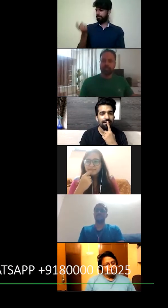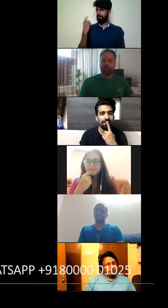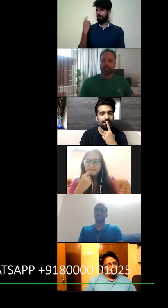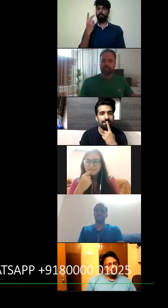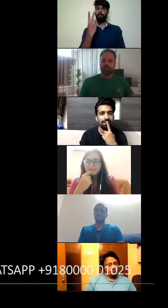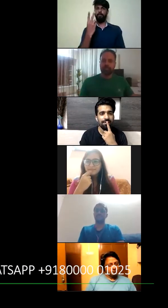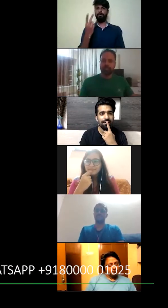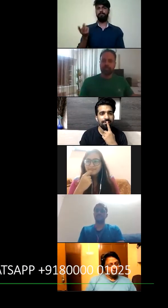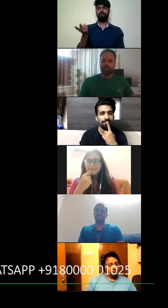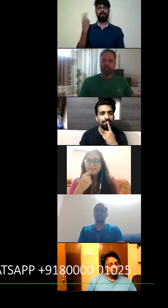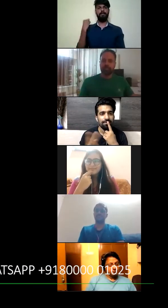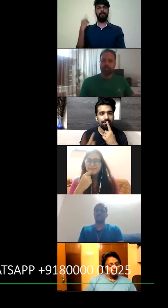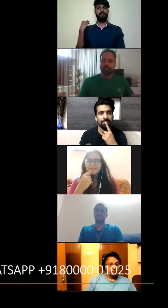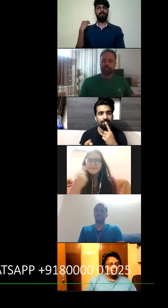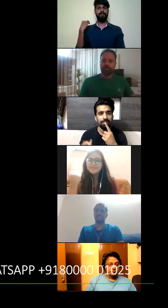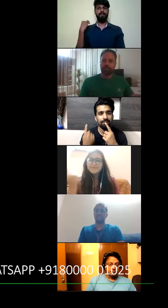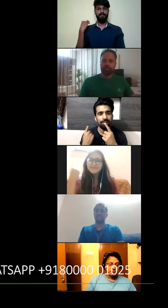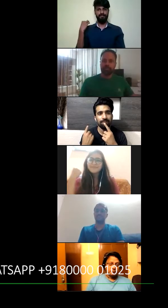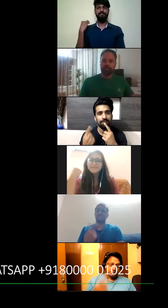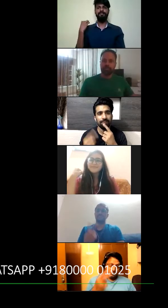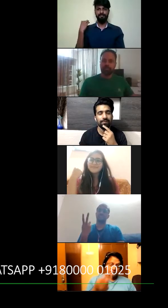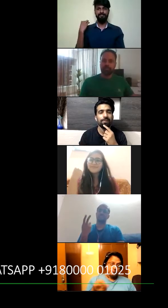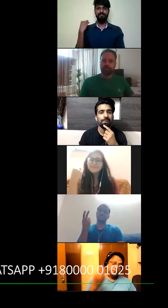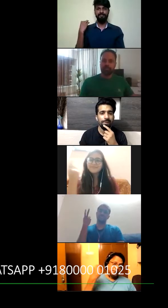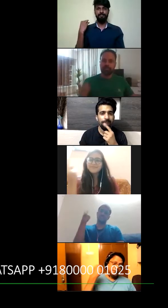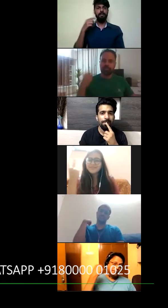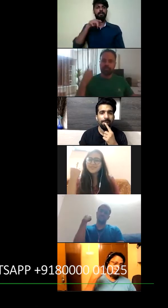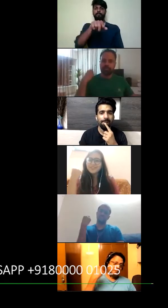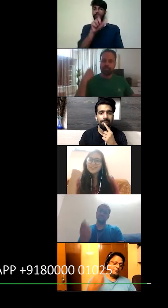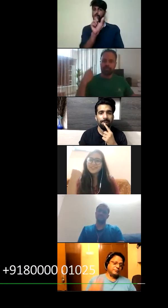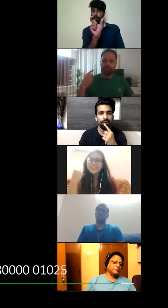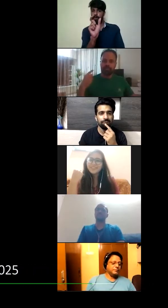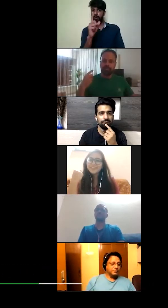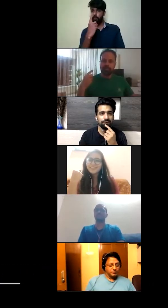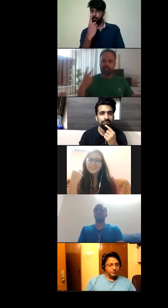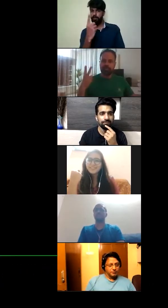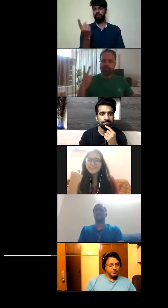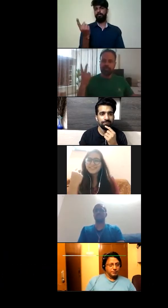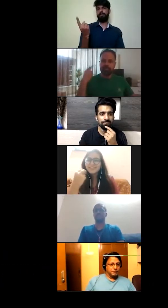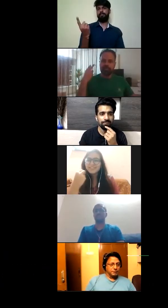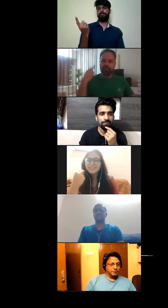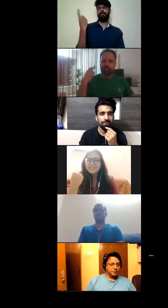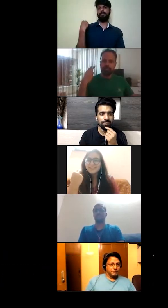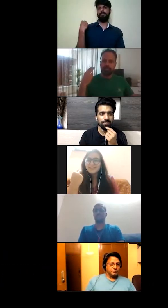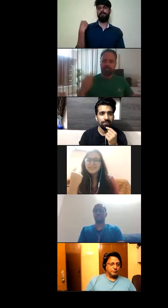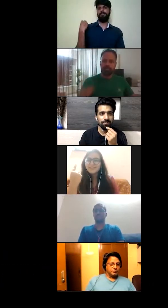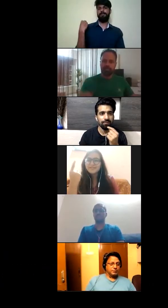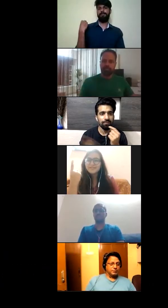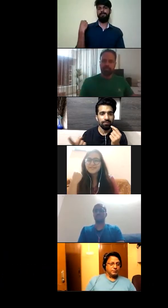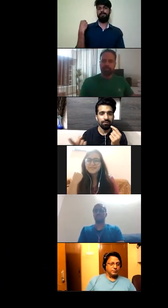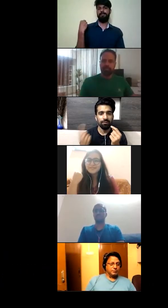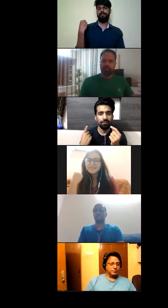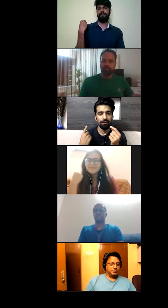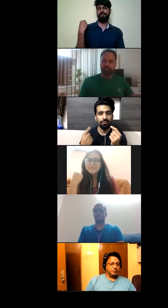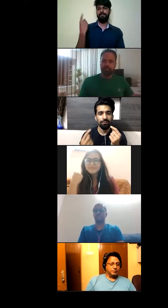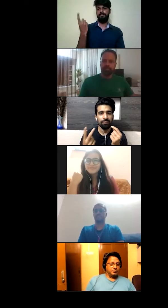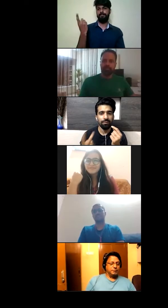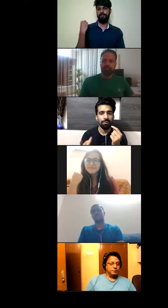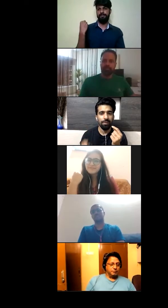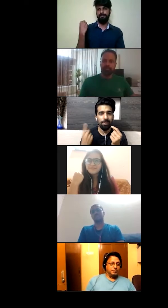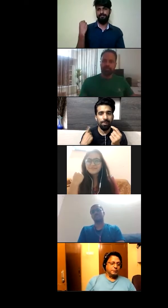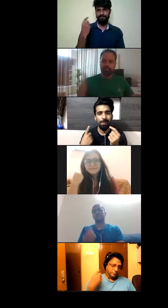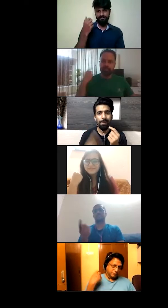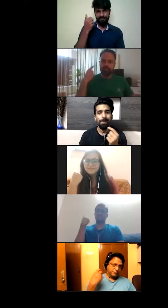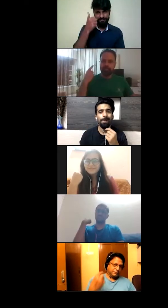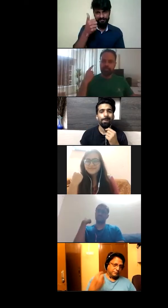2 days ago, twice, do it twice, or use 2 of your fingers. If it's just yesterday, use 1